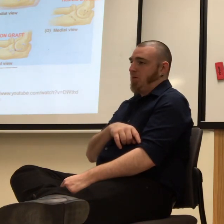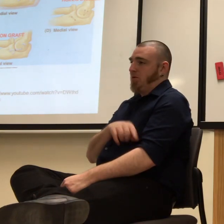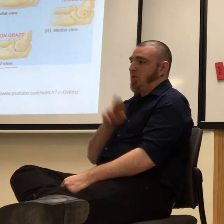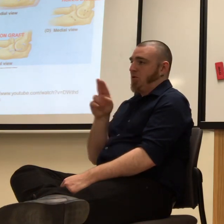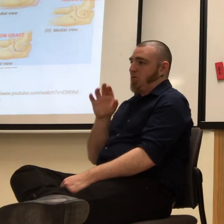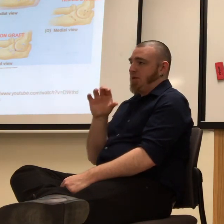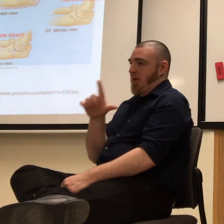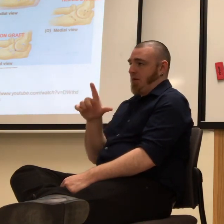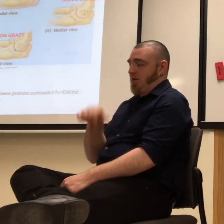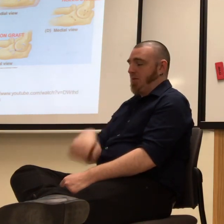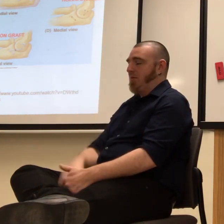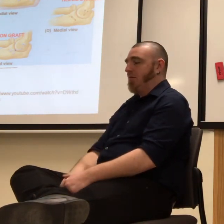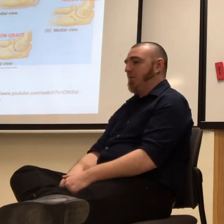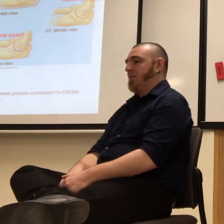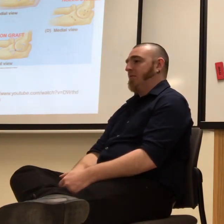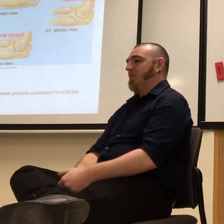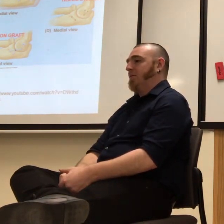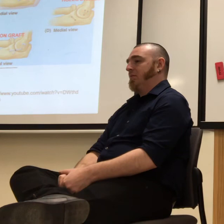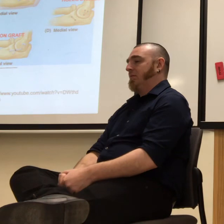the UCL.